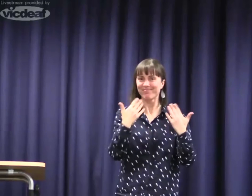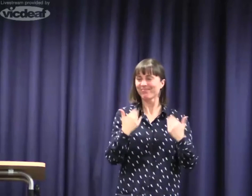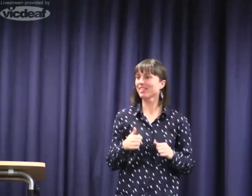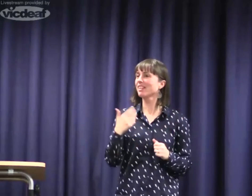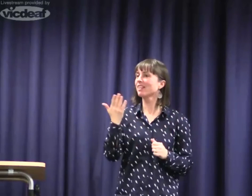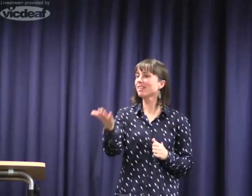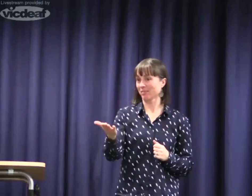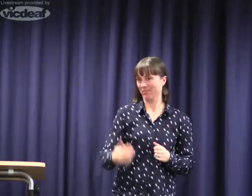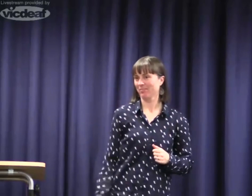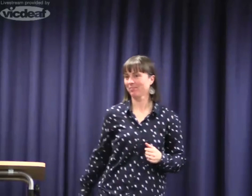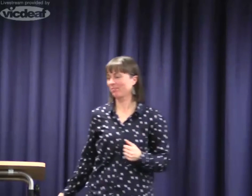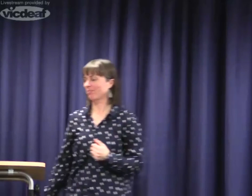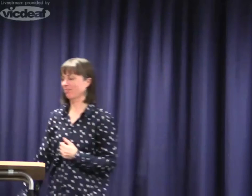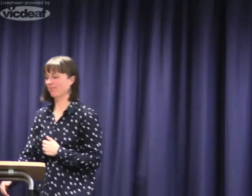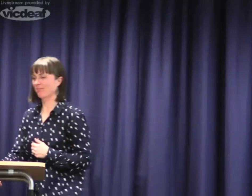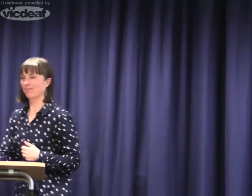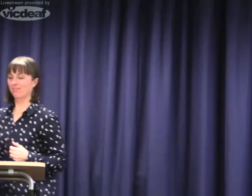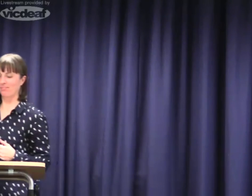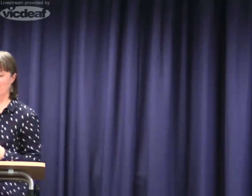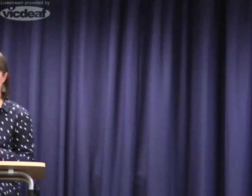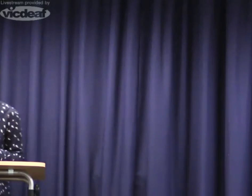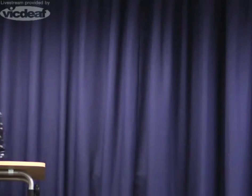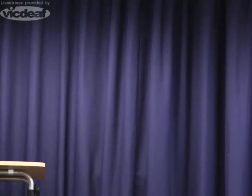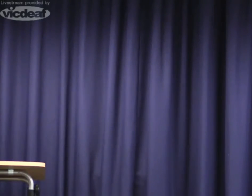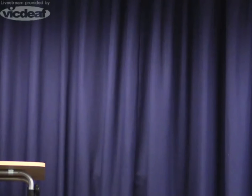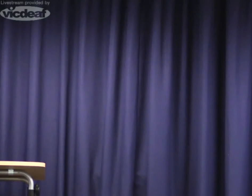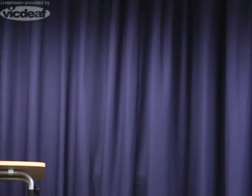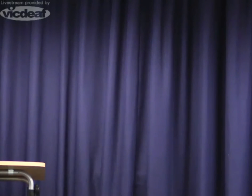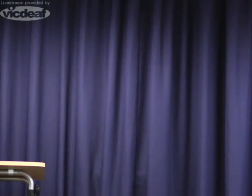There's three more suggestions online. Keep them coming. Thank you.